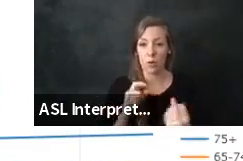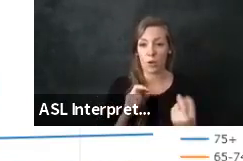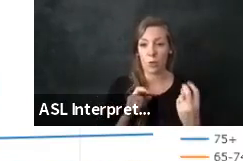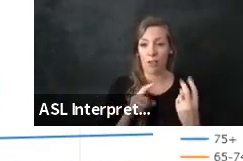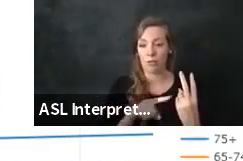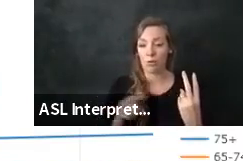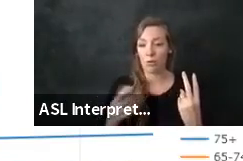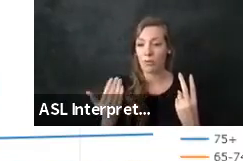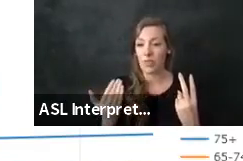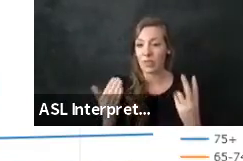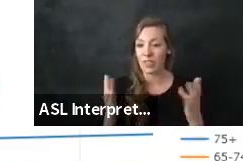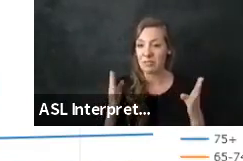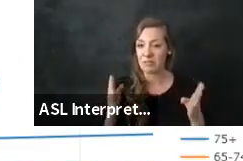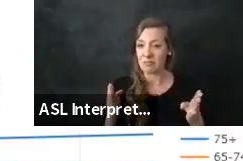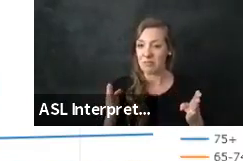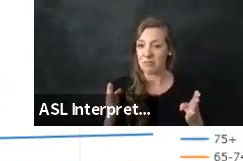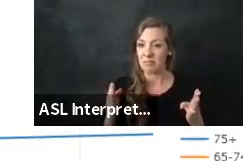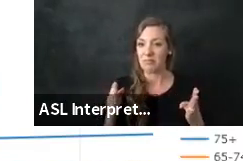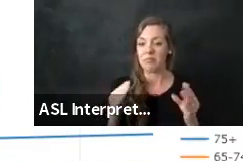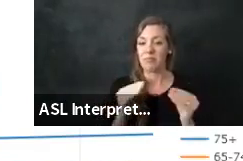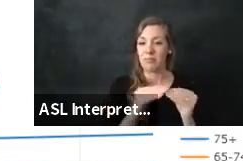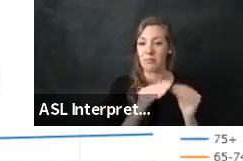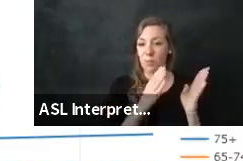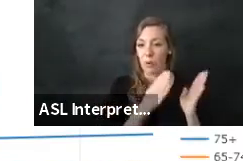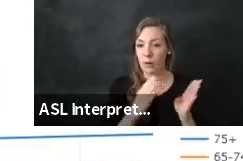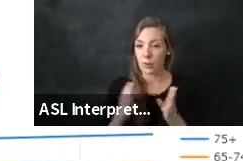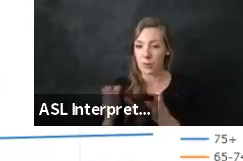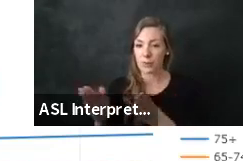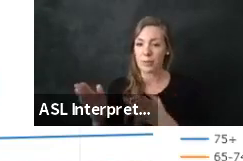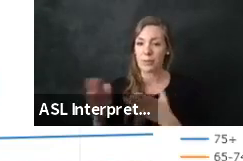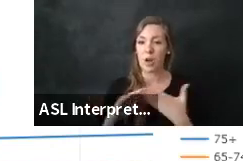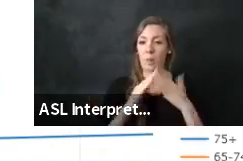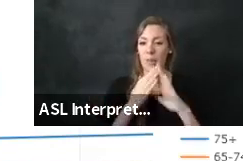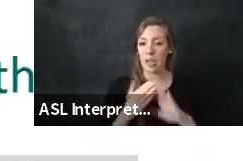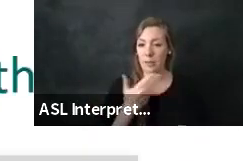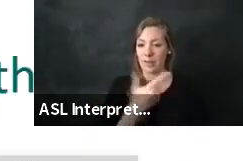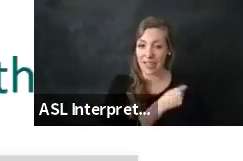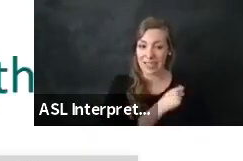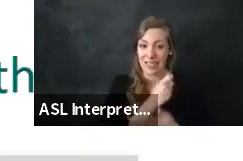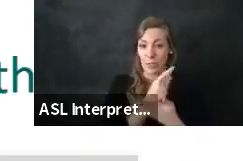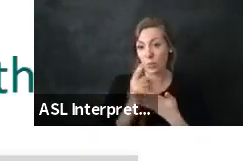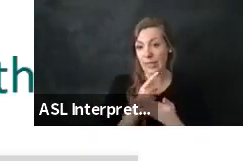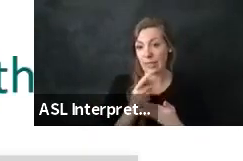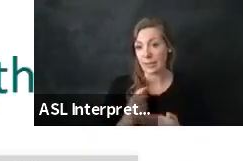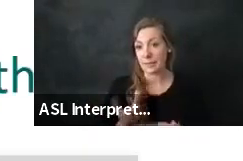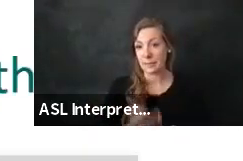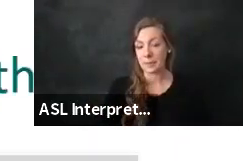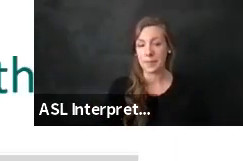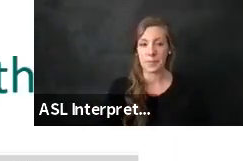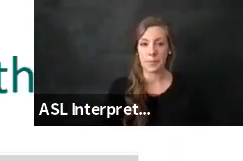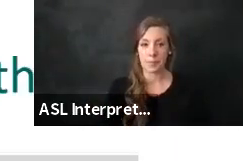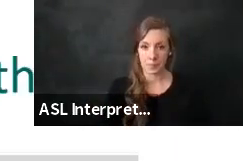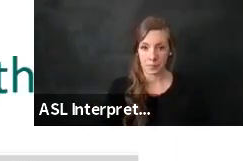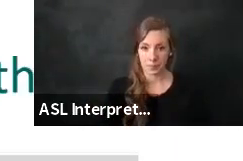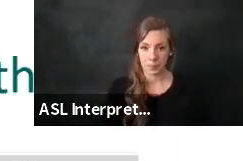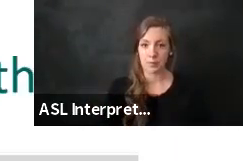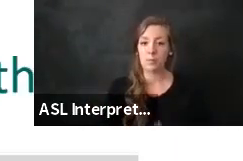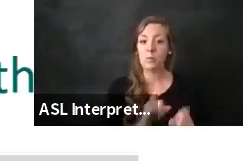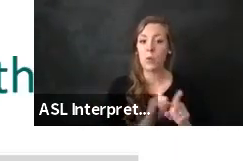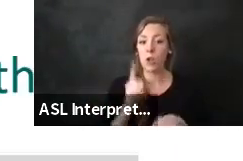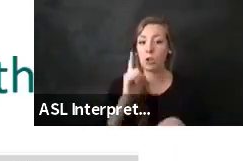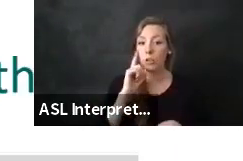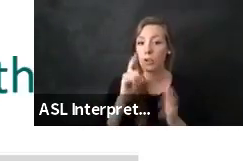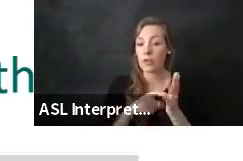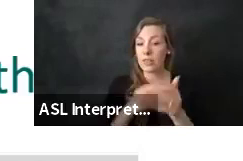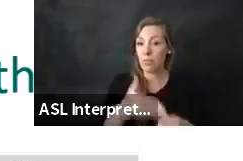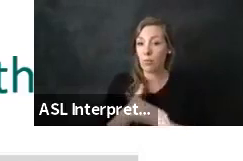group, of more and more individuals becoming vaccinated each week. We're also seeing progress